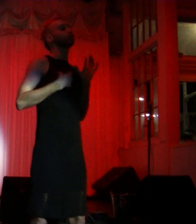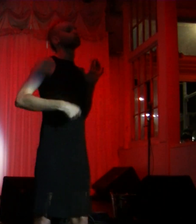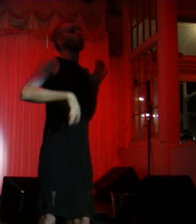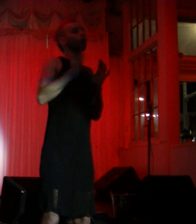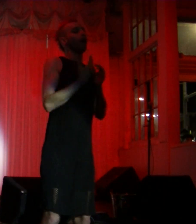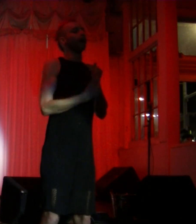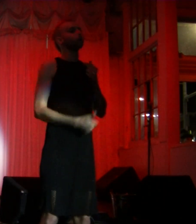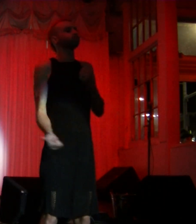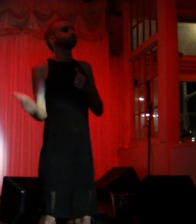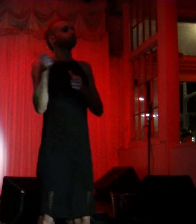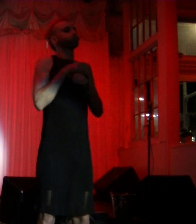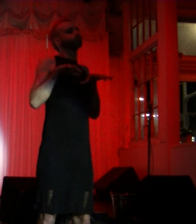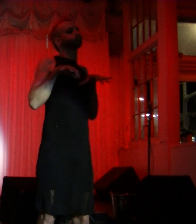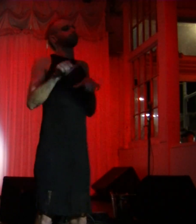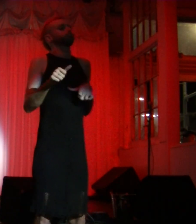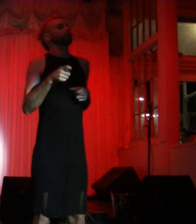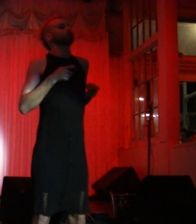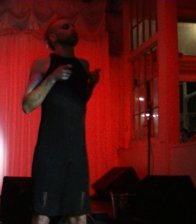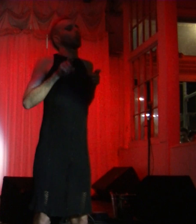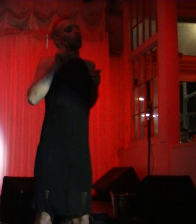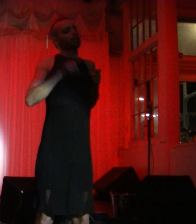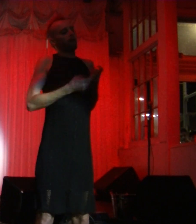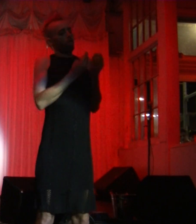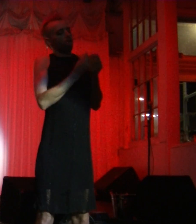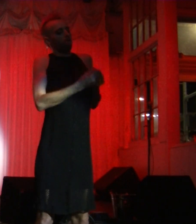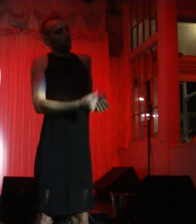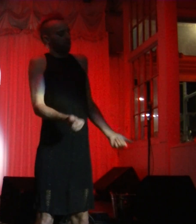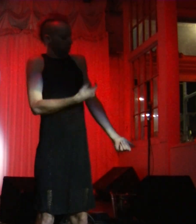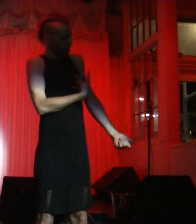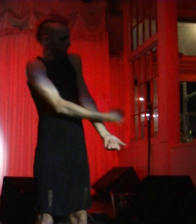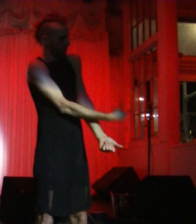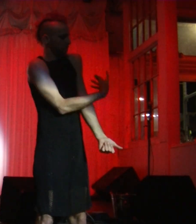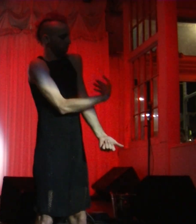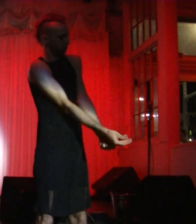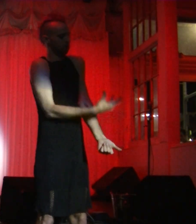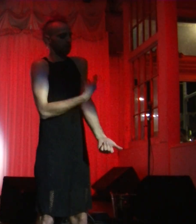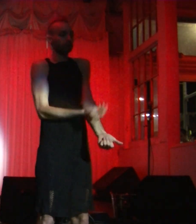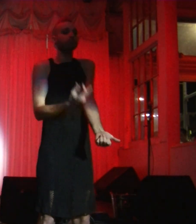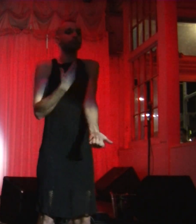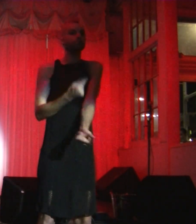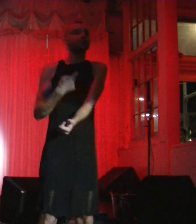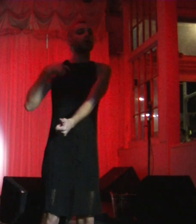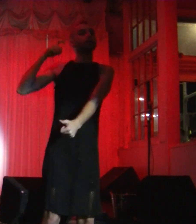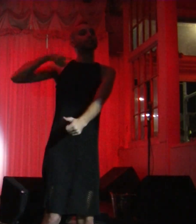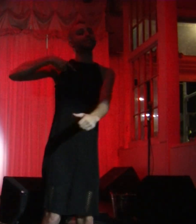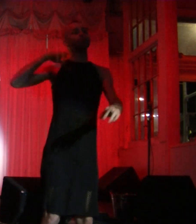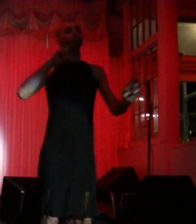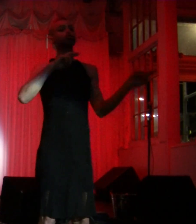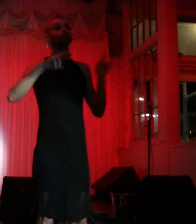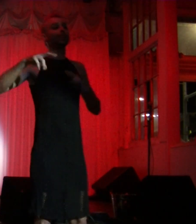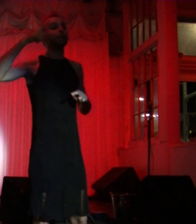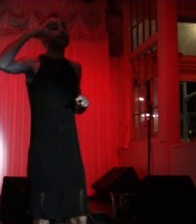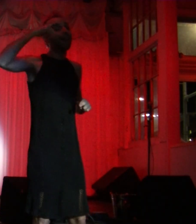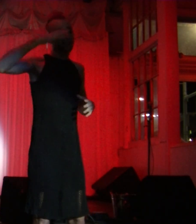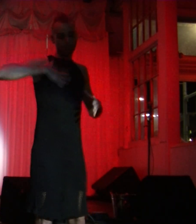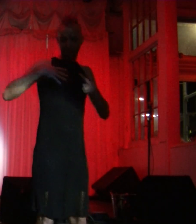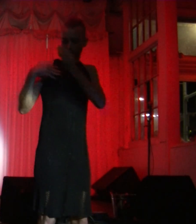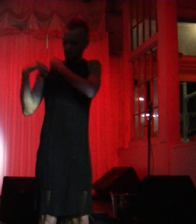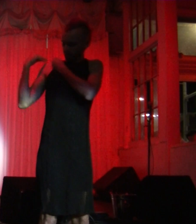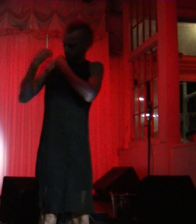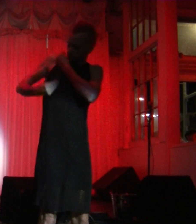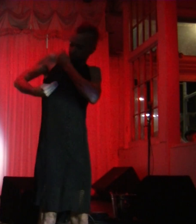supremacy needs to ease its way out of my veins. I'm wringing mine and my bloodline dry of